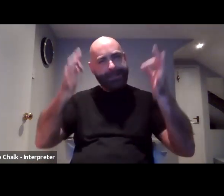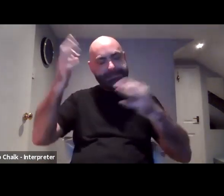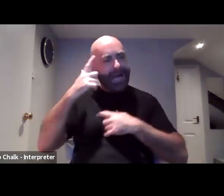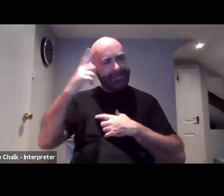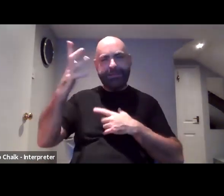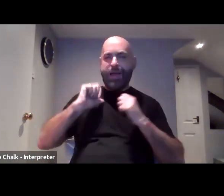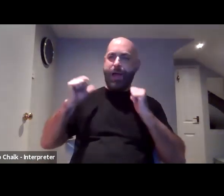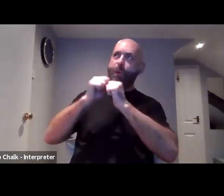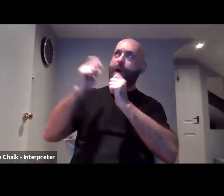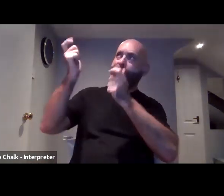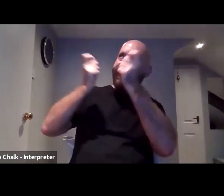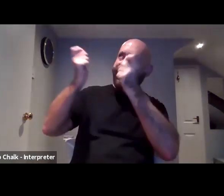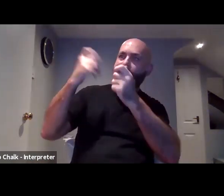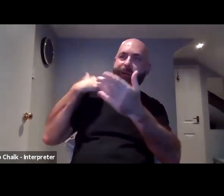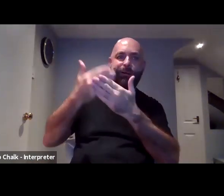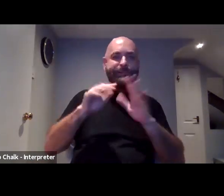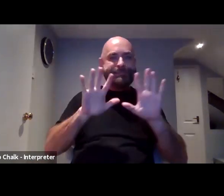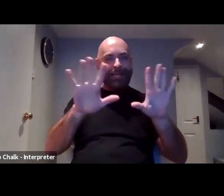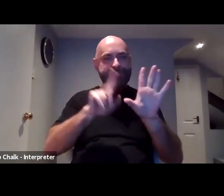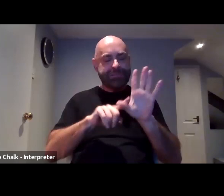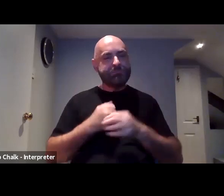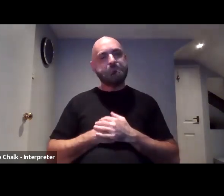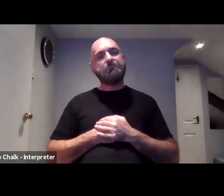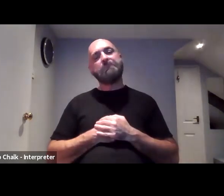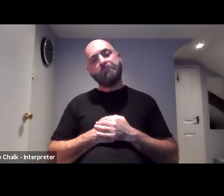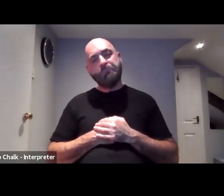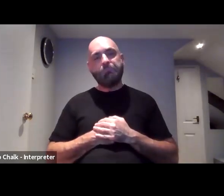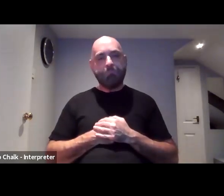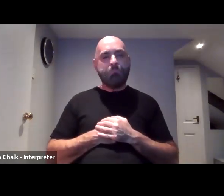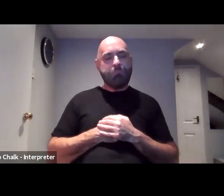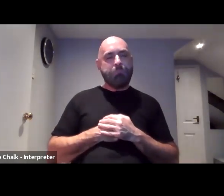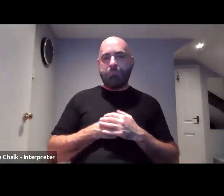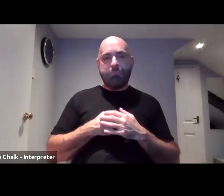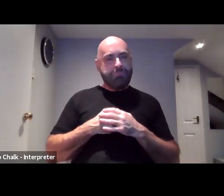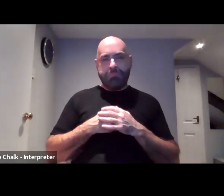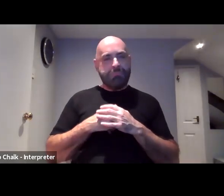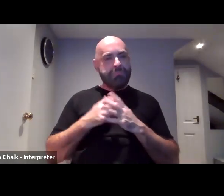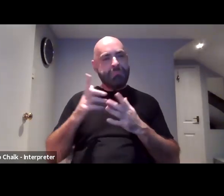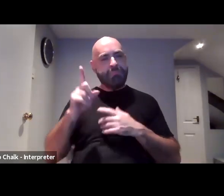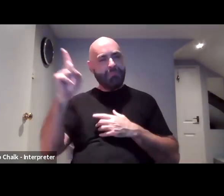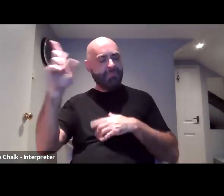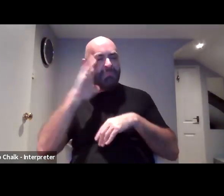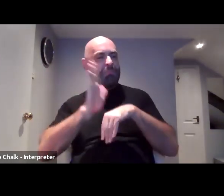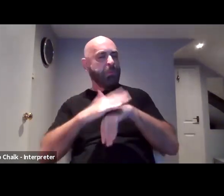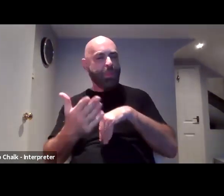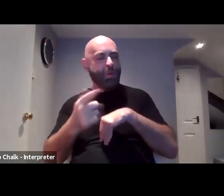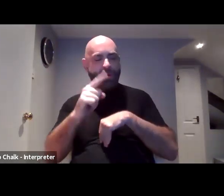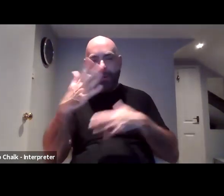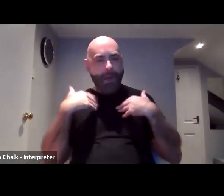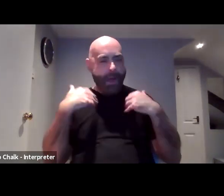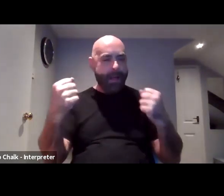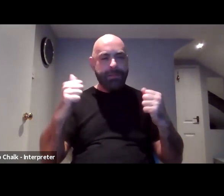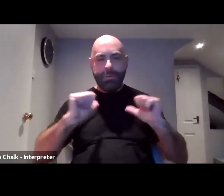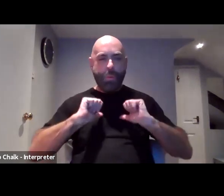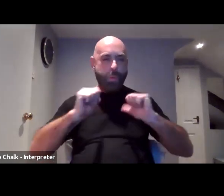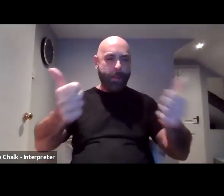governance of the last 10 years paid very little heed to health and